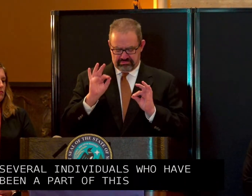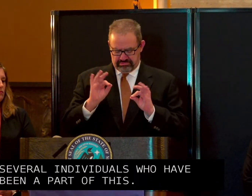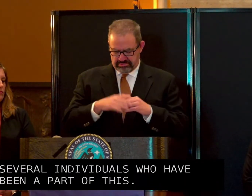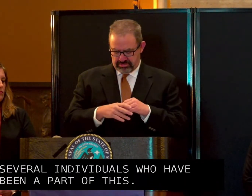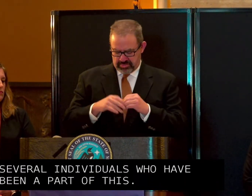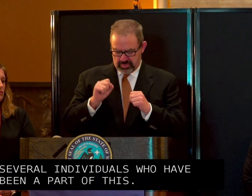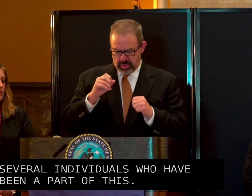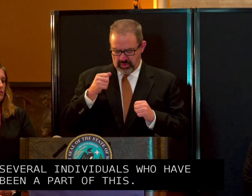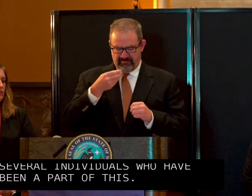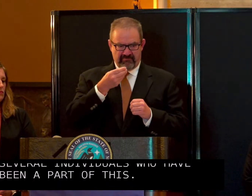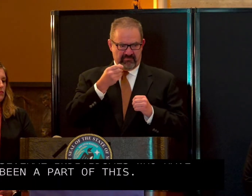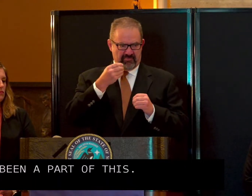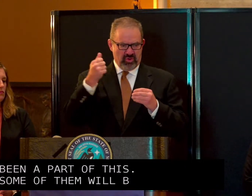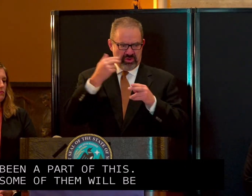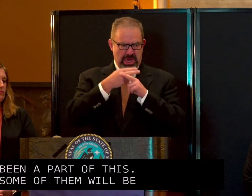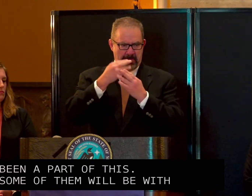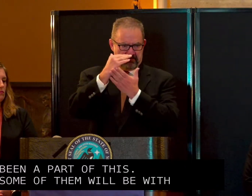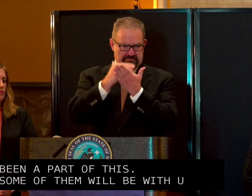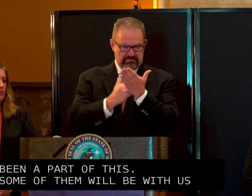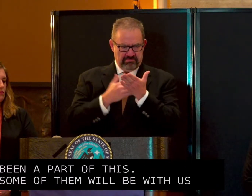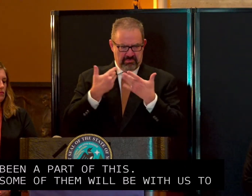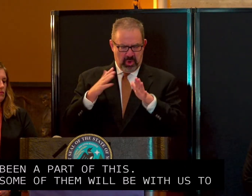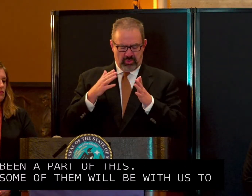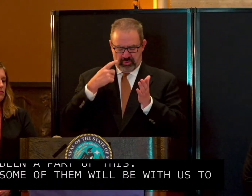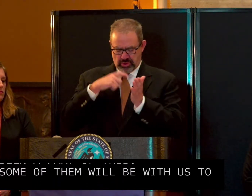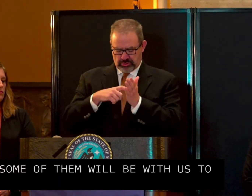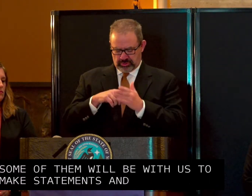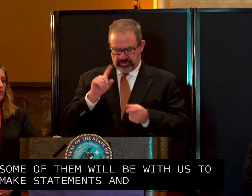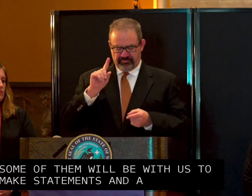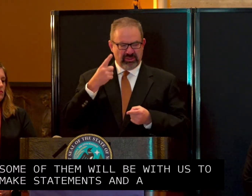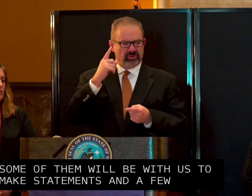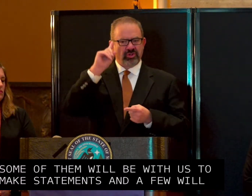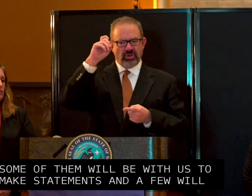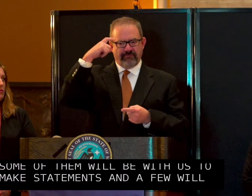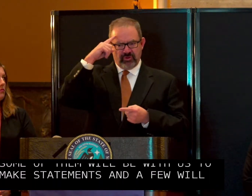Some of them will be with us to make statements, and a few will not.